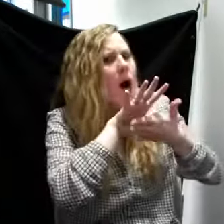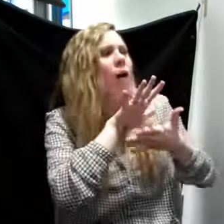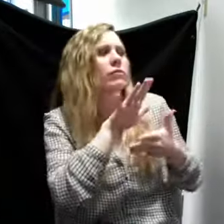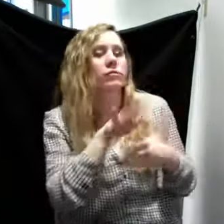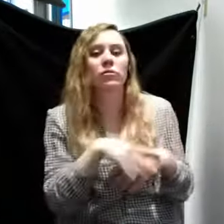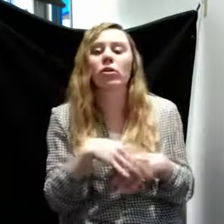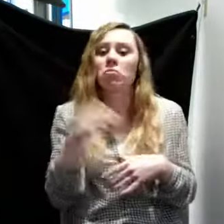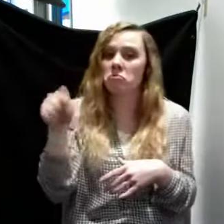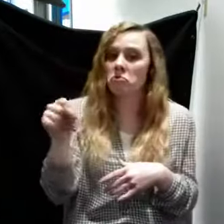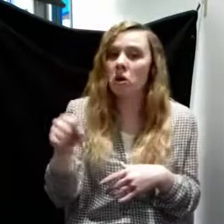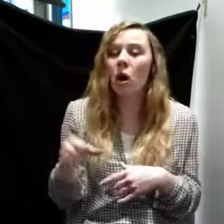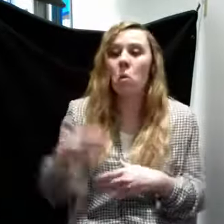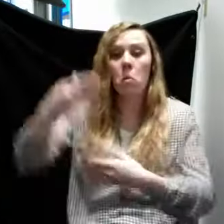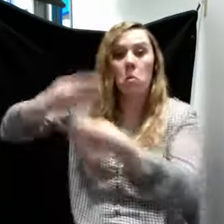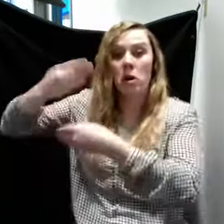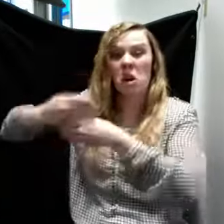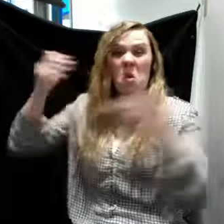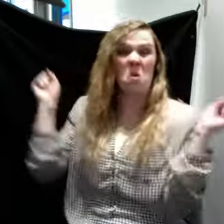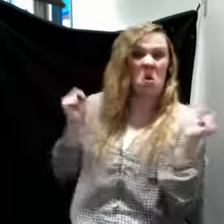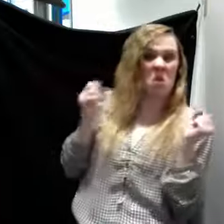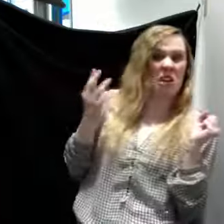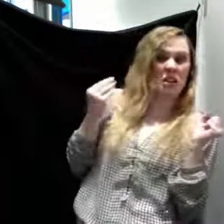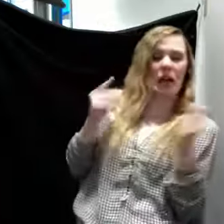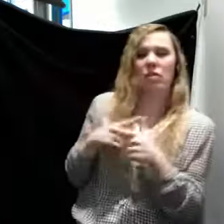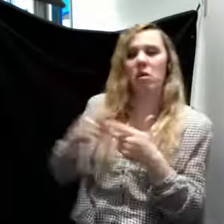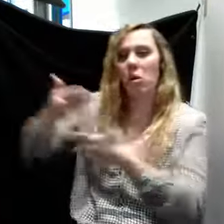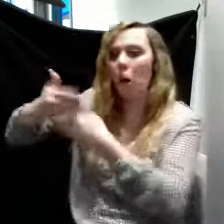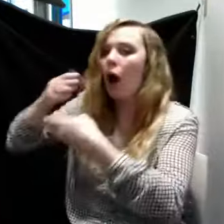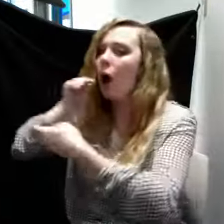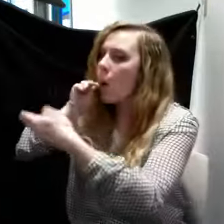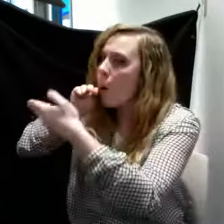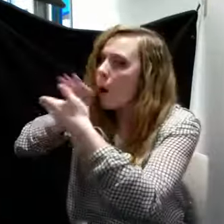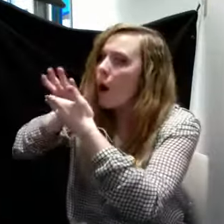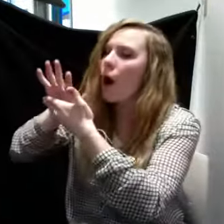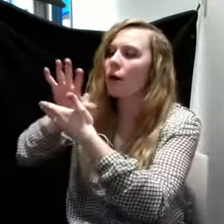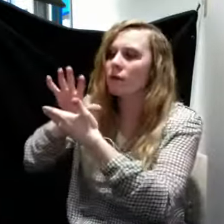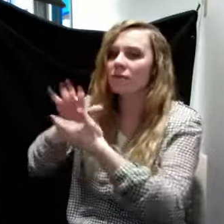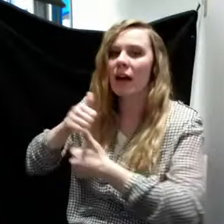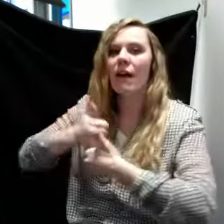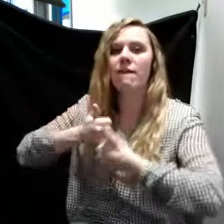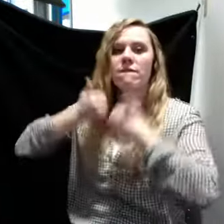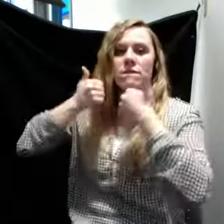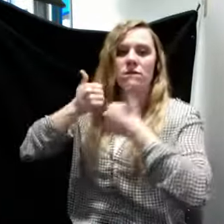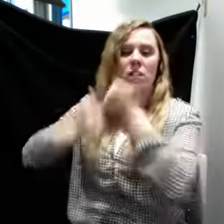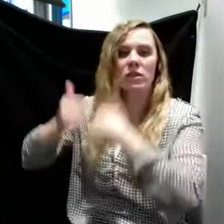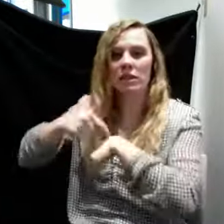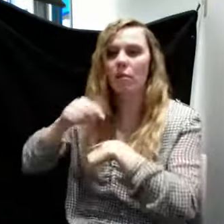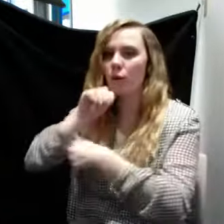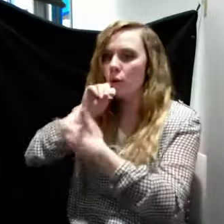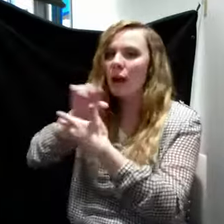you go up to a window itself, you breathe on the window. You have, every time you exhale carbon dioxide or other gases, as well as water